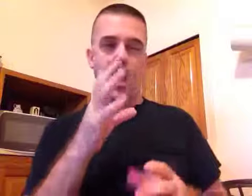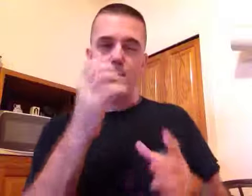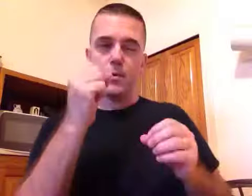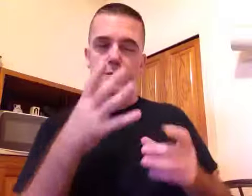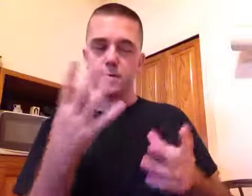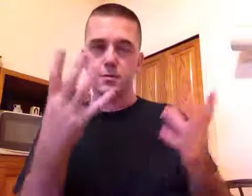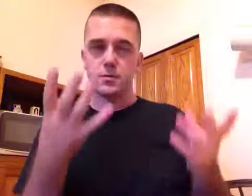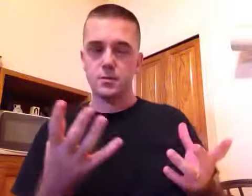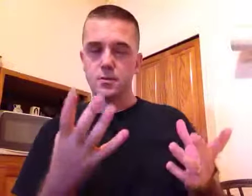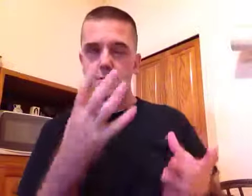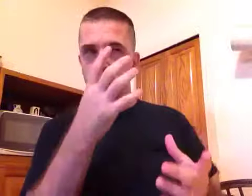It'll be about